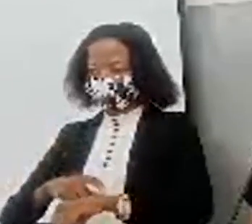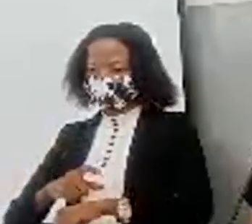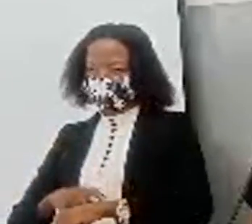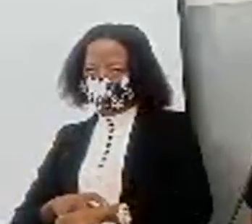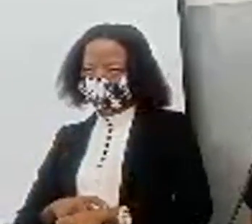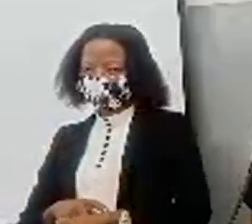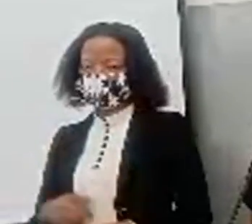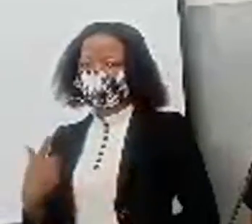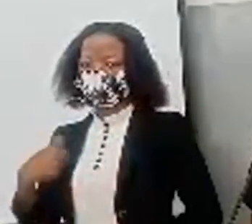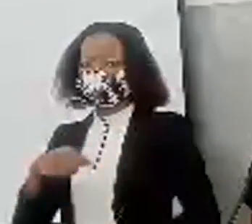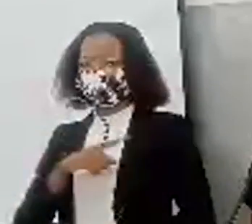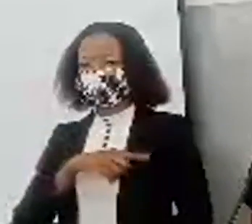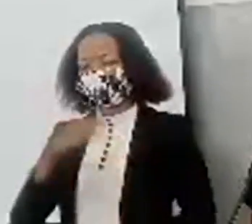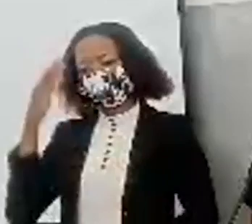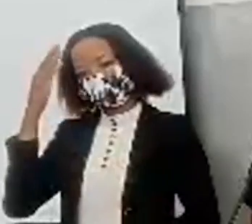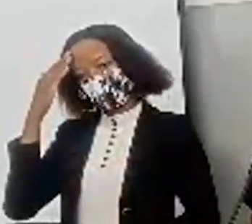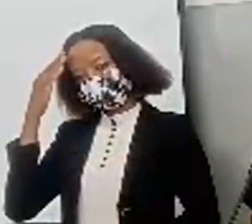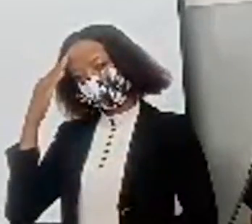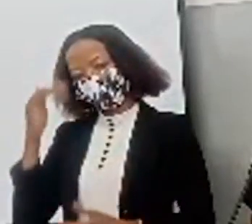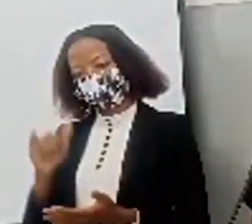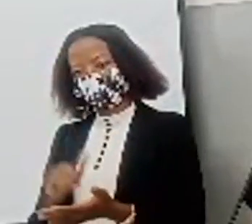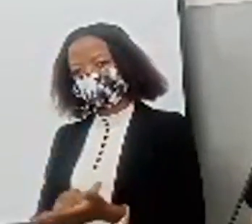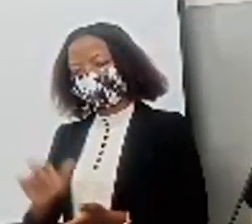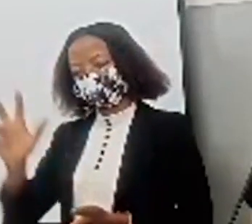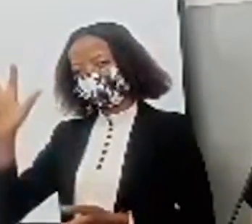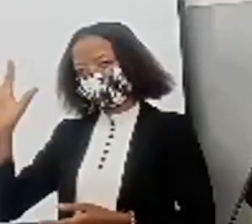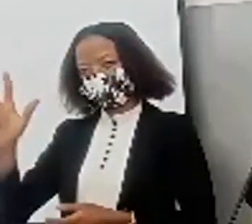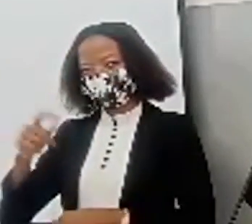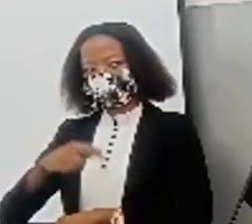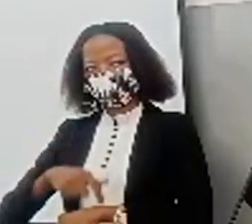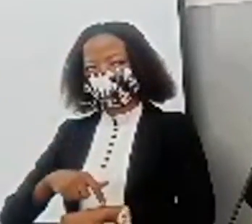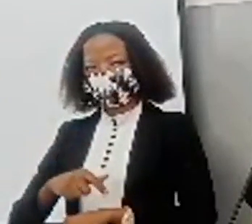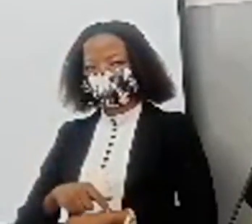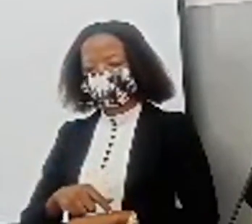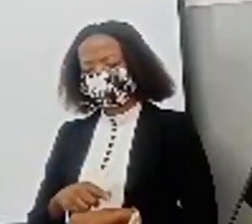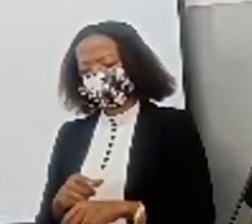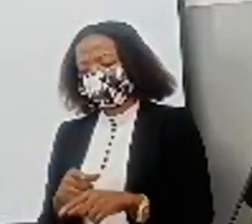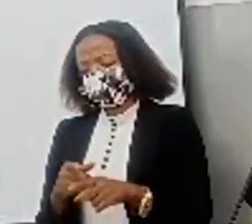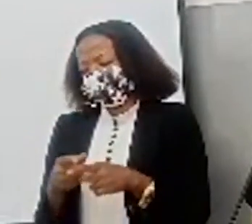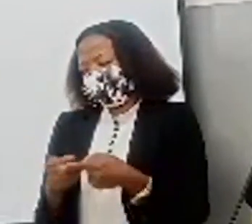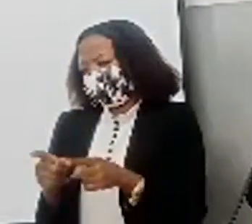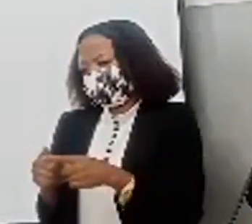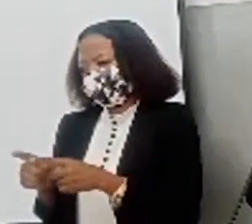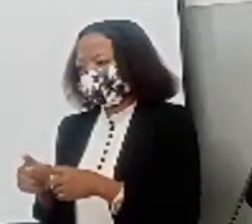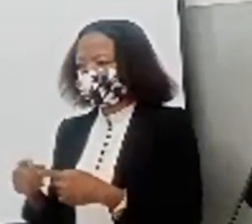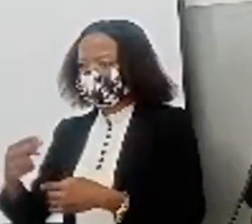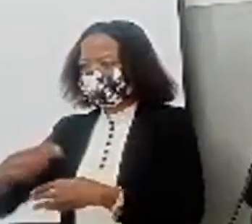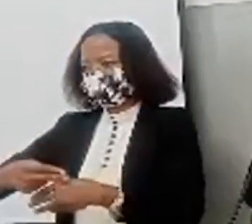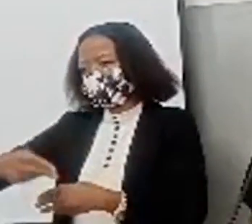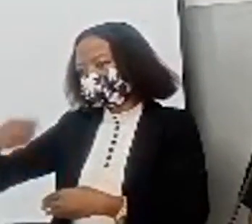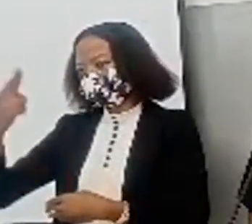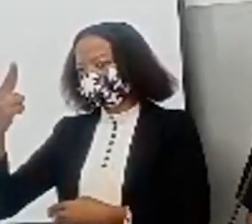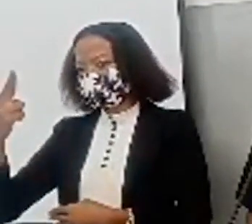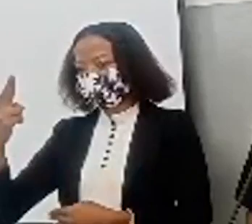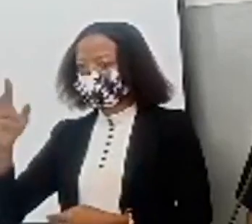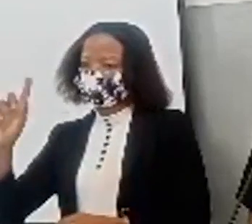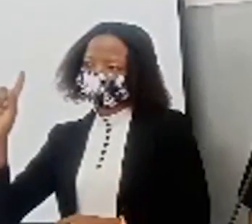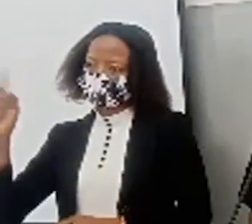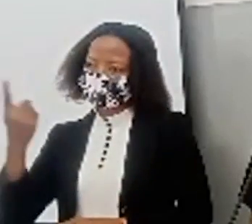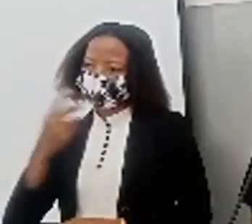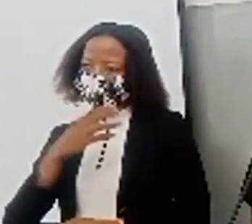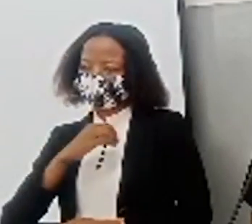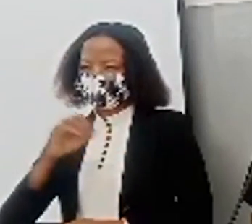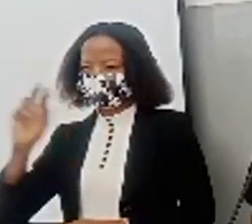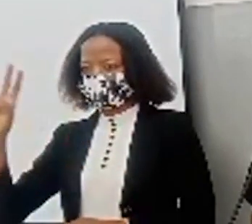As we are fully aware, the third wave has peaks significantly higher than the first and the second